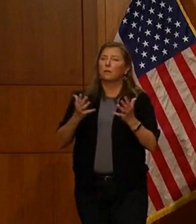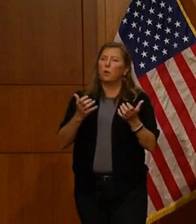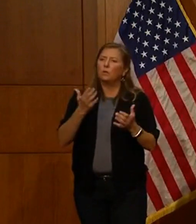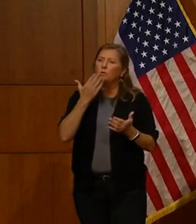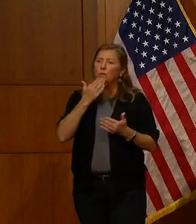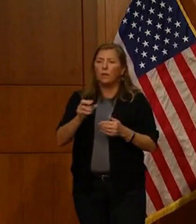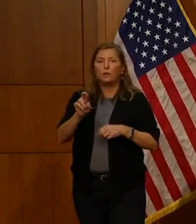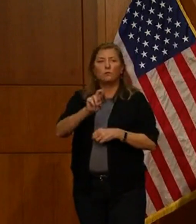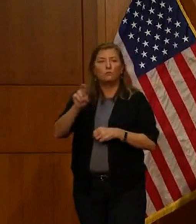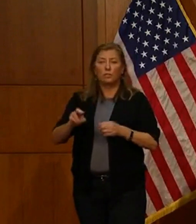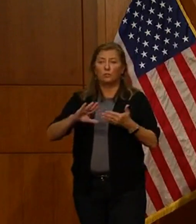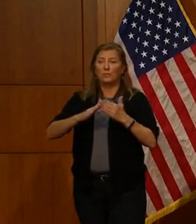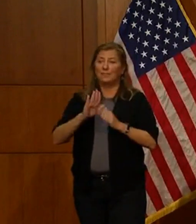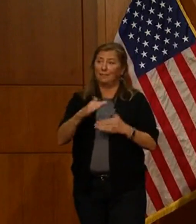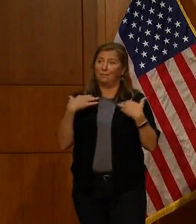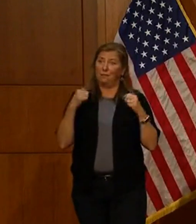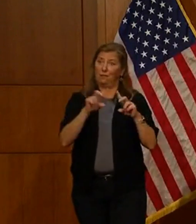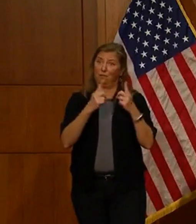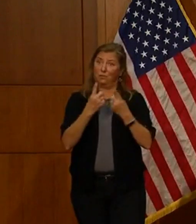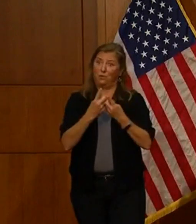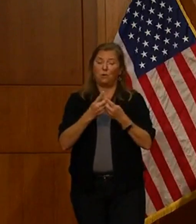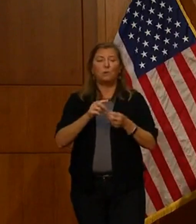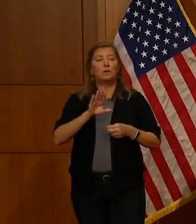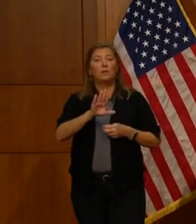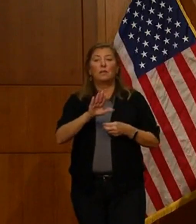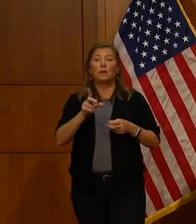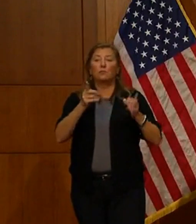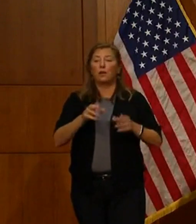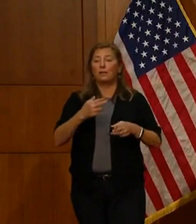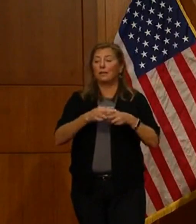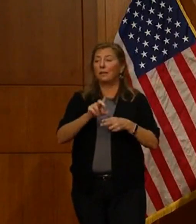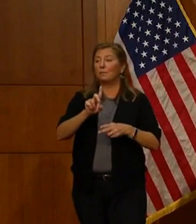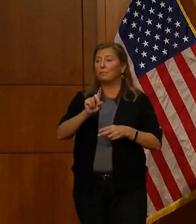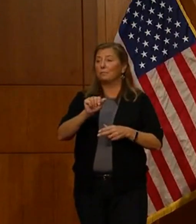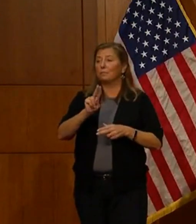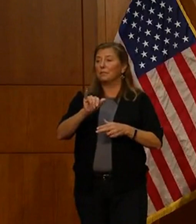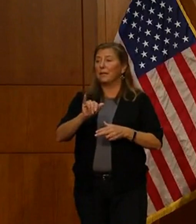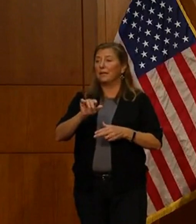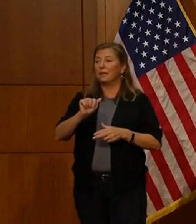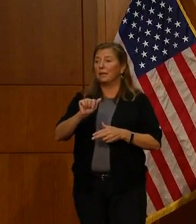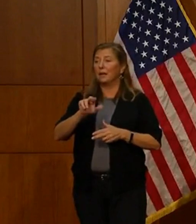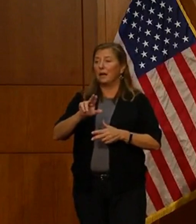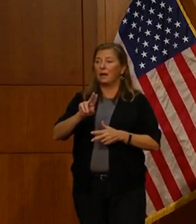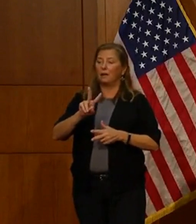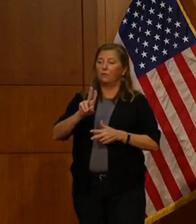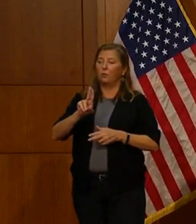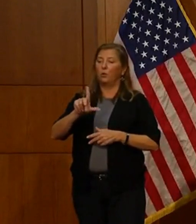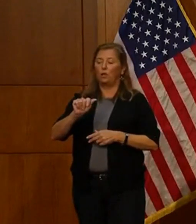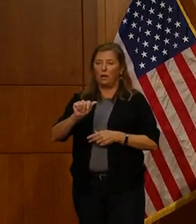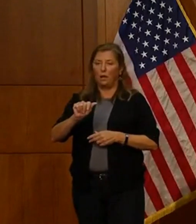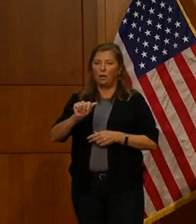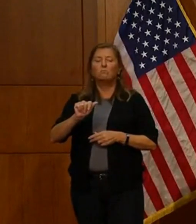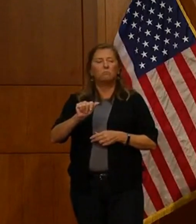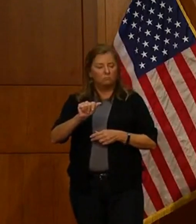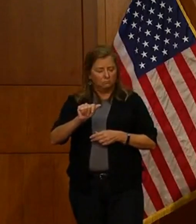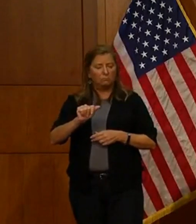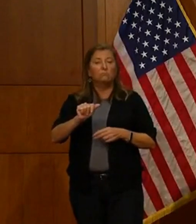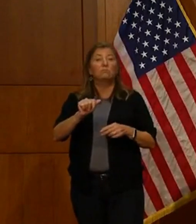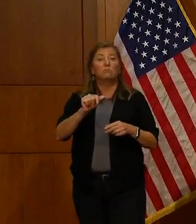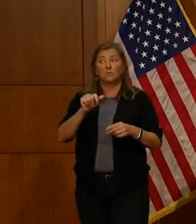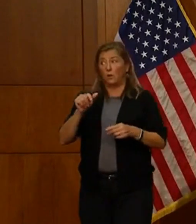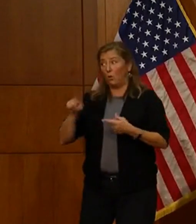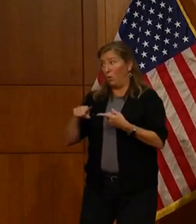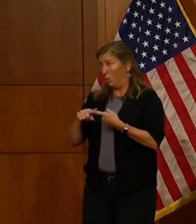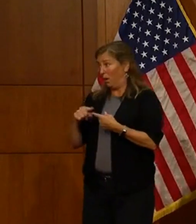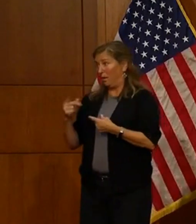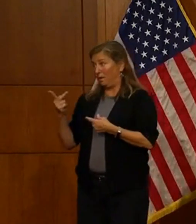City Health Department and its director, Dr. Danny Avula, for their work. They contact traced everyone Pam